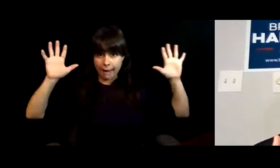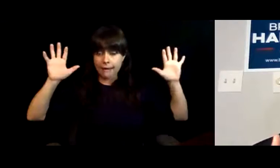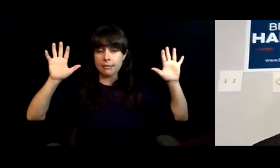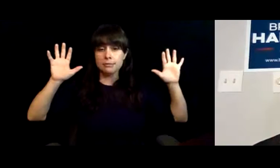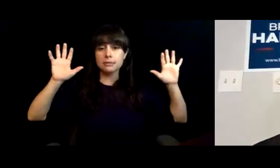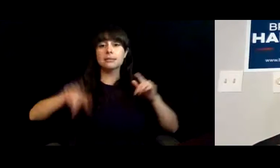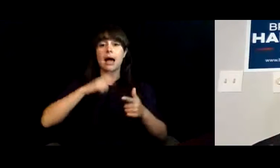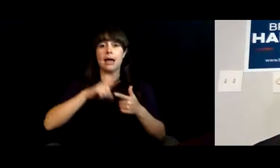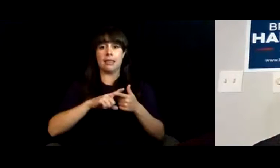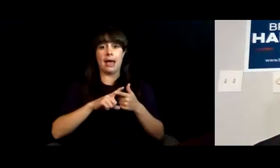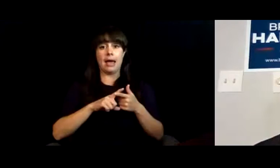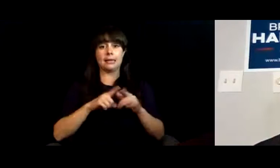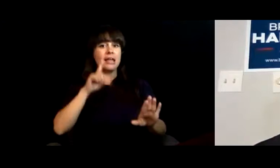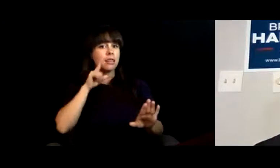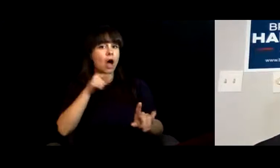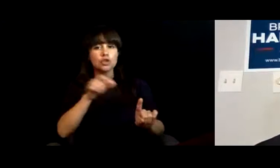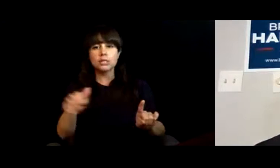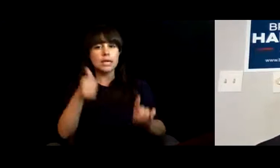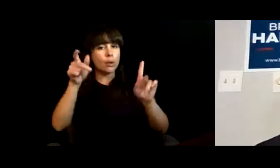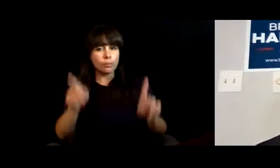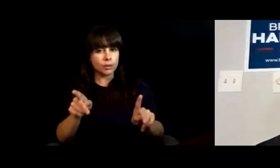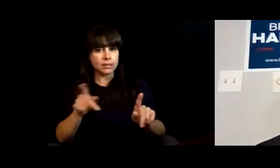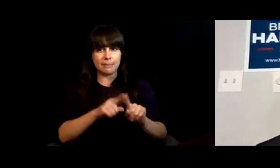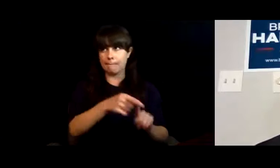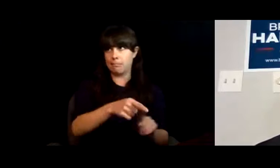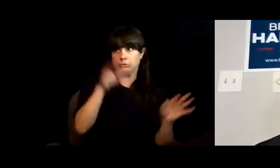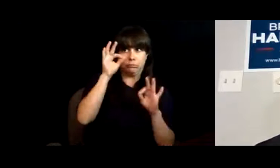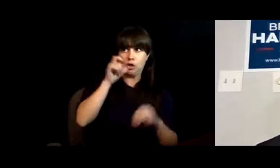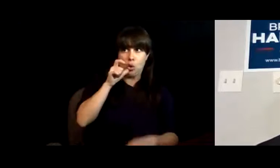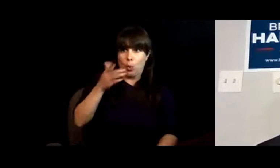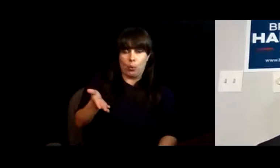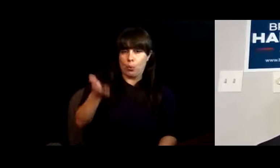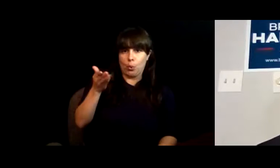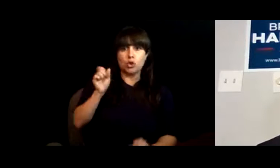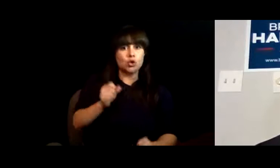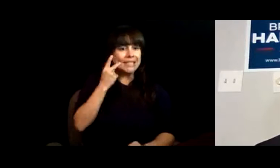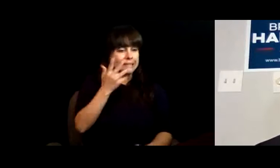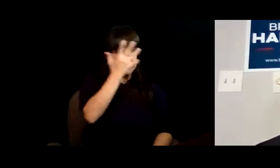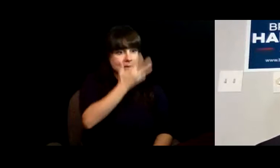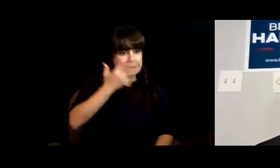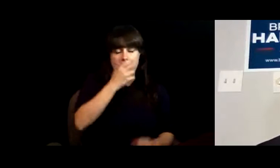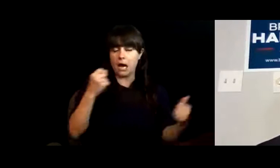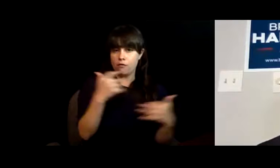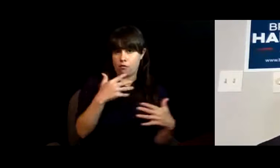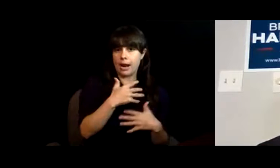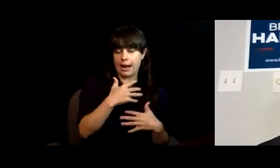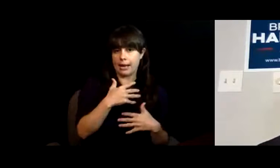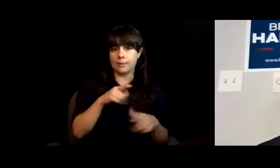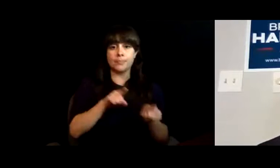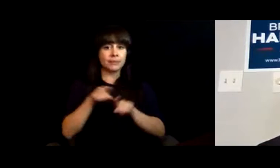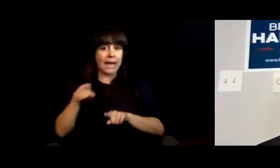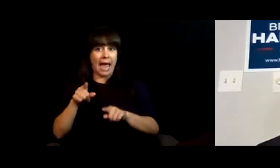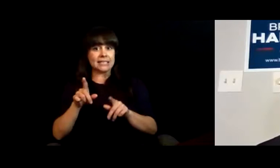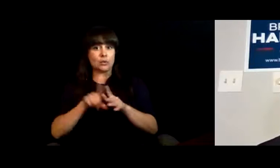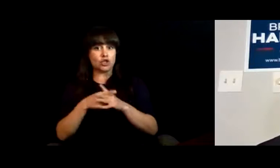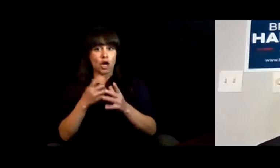he was mistaking her for someone, but she didn't know him. You could see the fear on her face. And as he was going to ball his